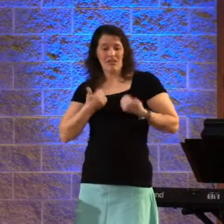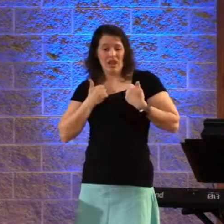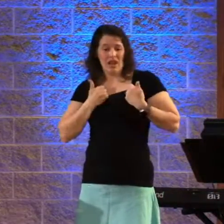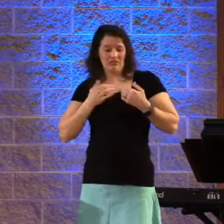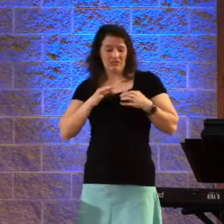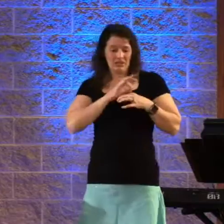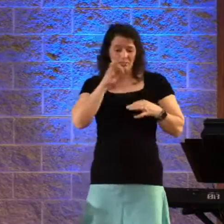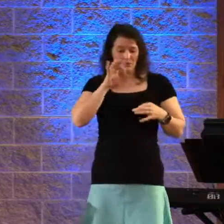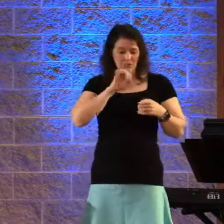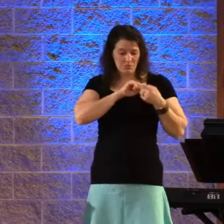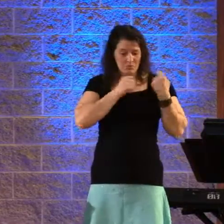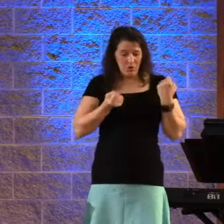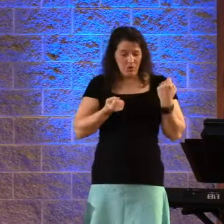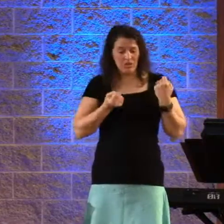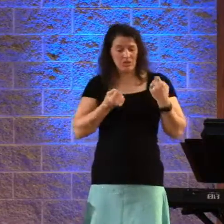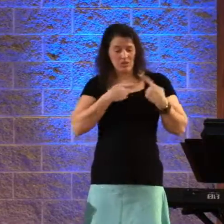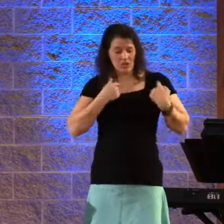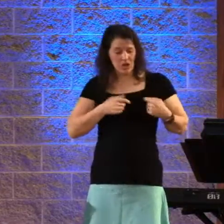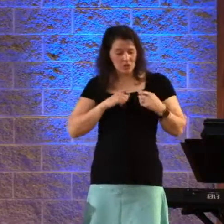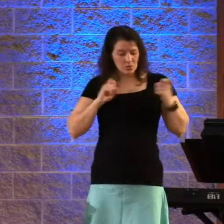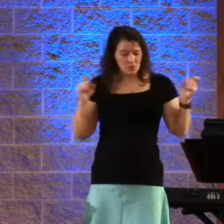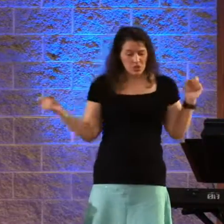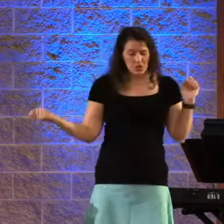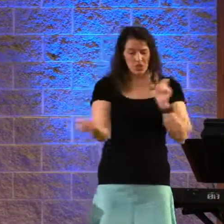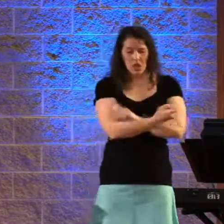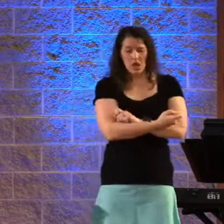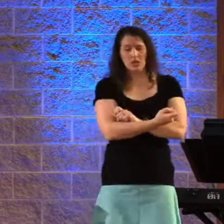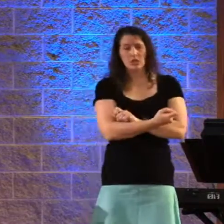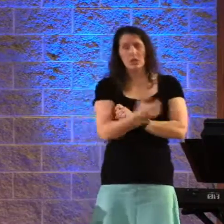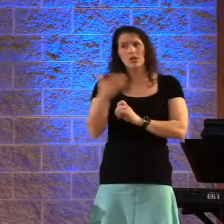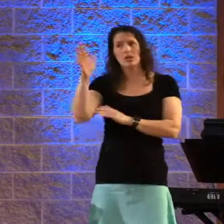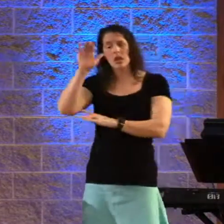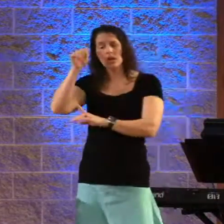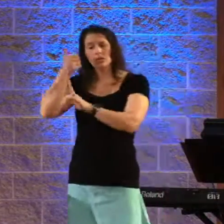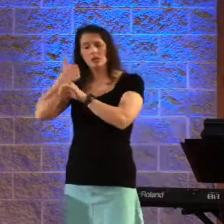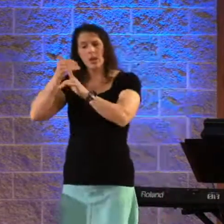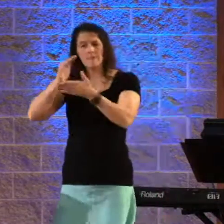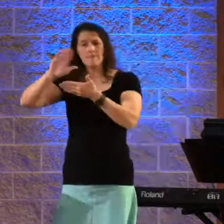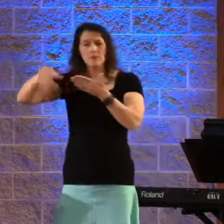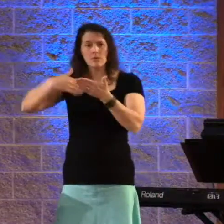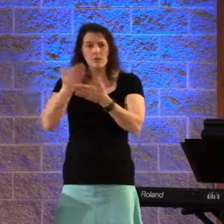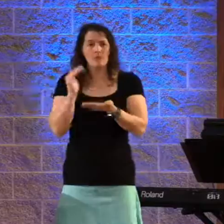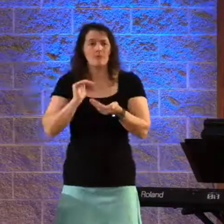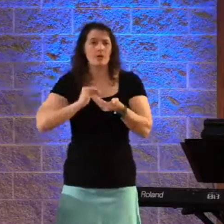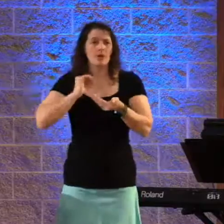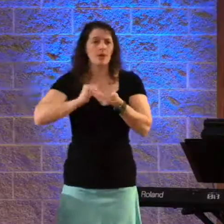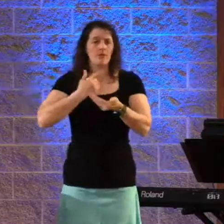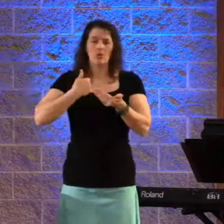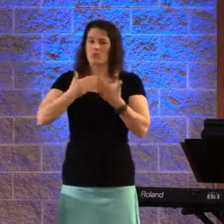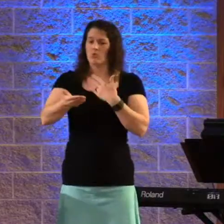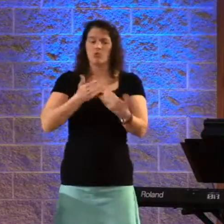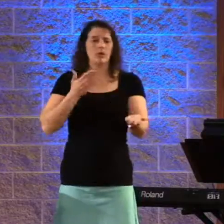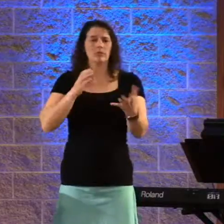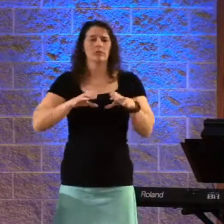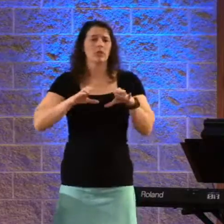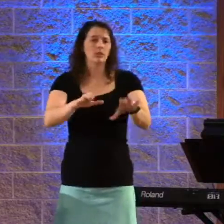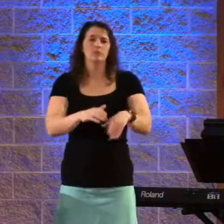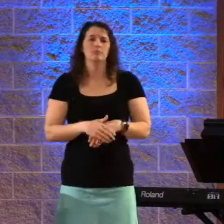broken and our hearts have been changed, God will completely forgive us for whatever it is that we've